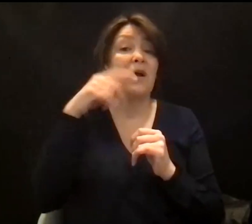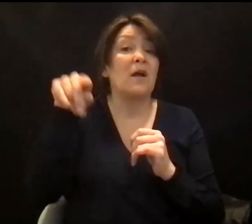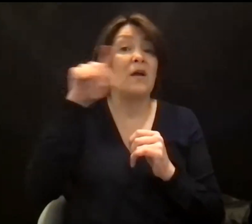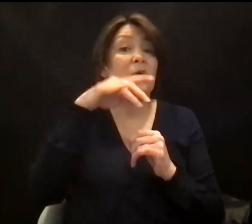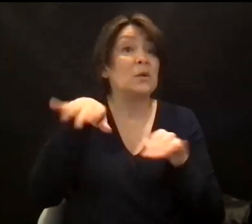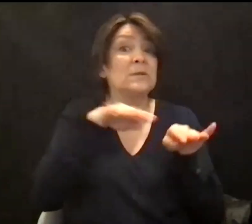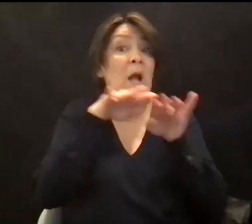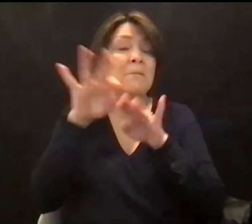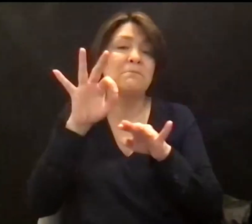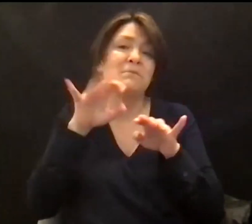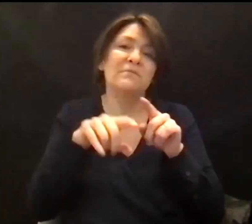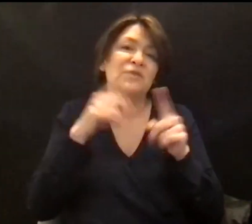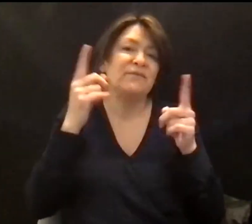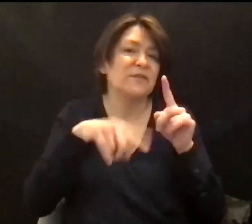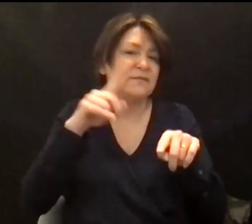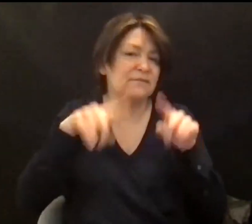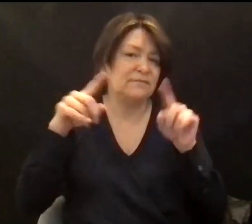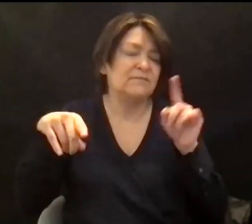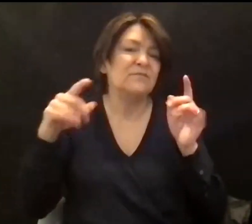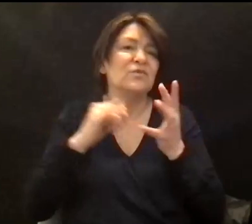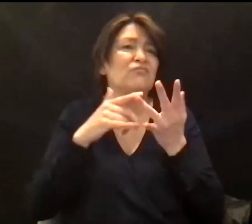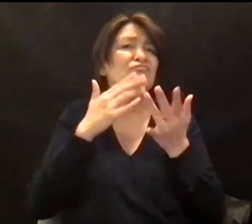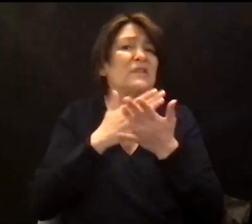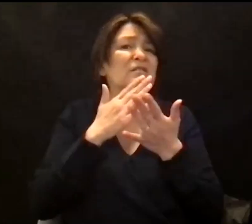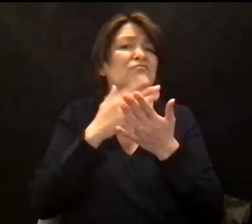Look, just remember that not all deaf-blind people are the same. It's